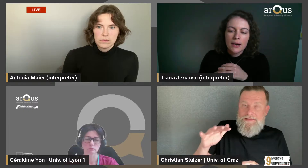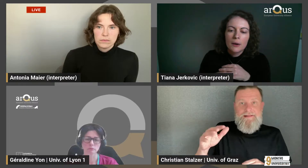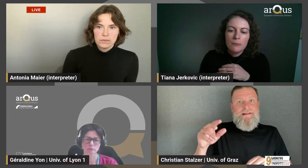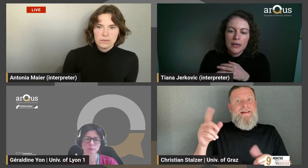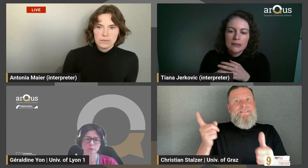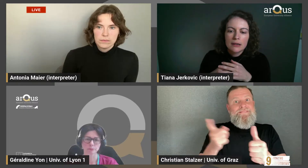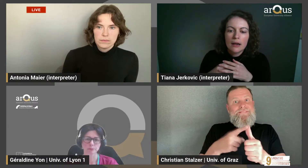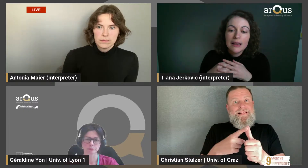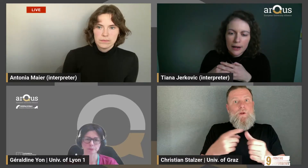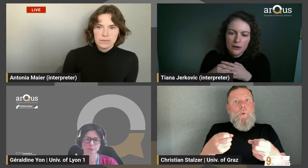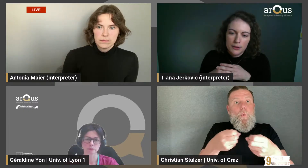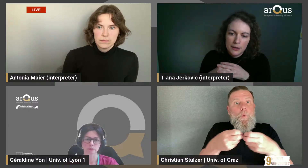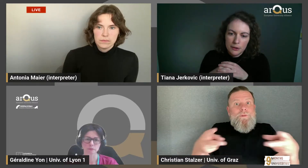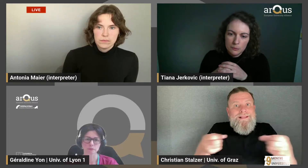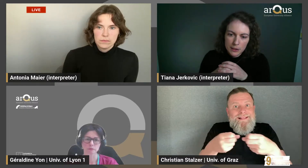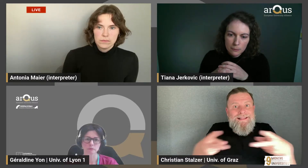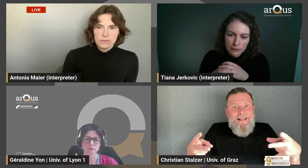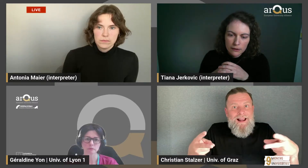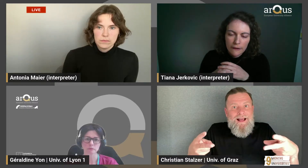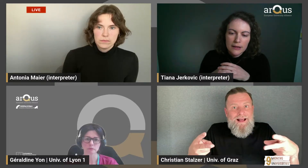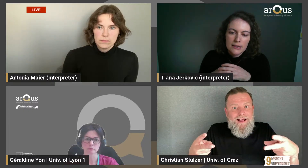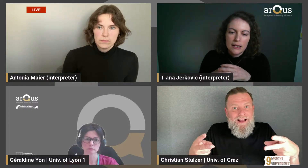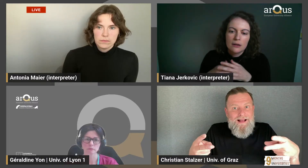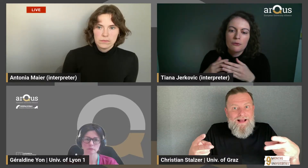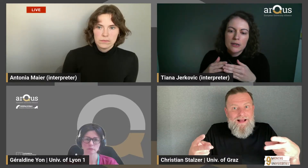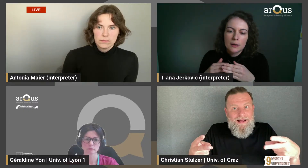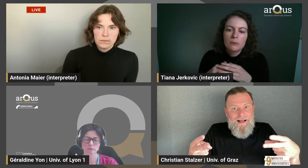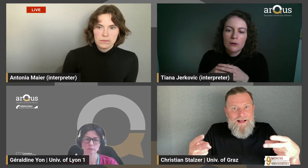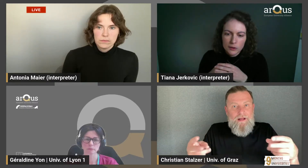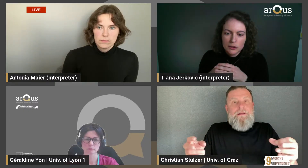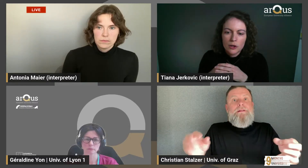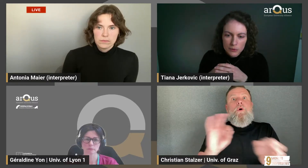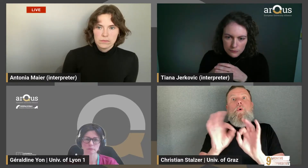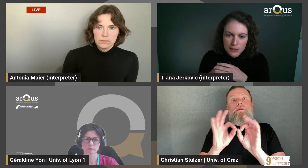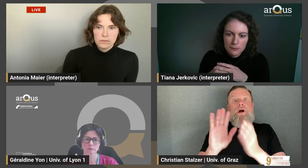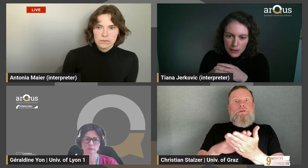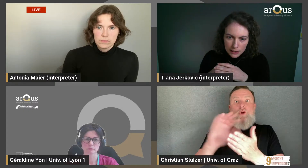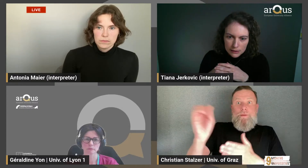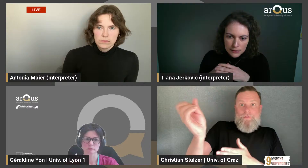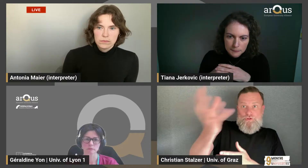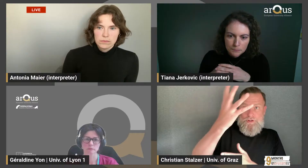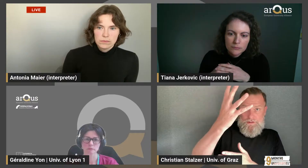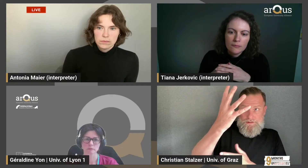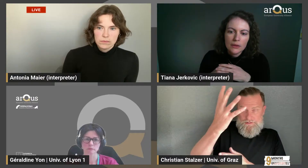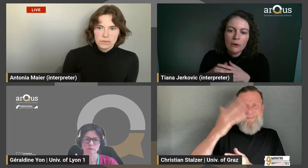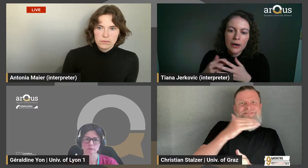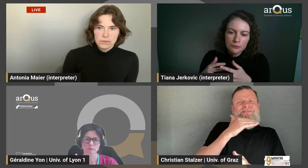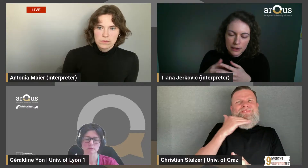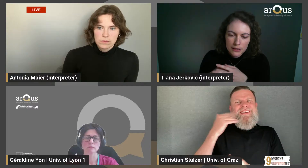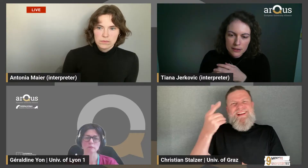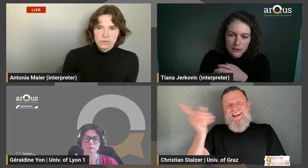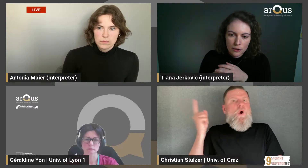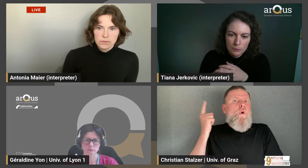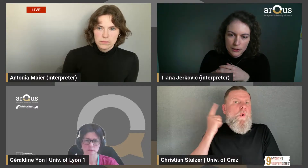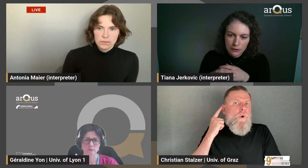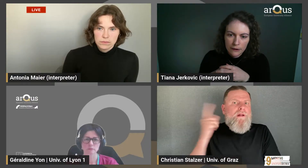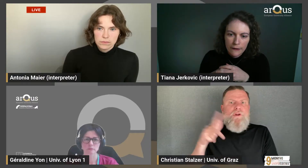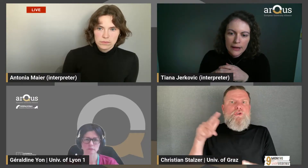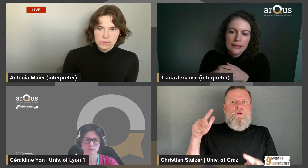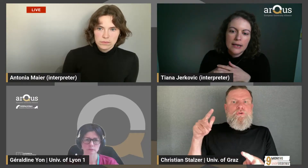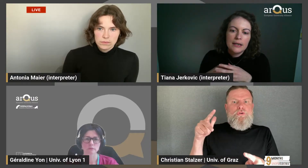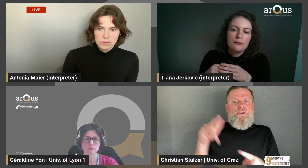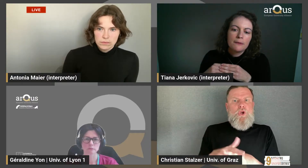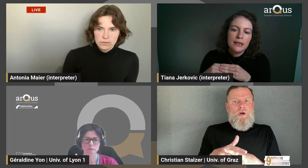same. But a lot of hearing people say that, for example, also in terms of subtitles, or if there is an